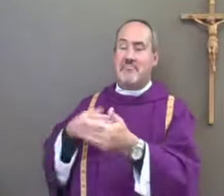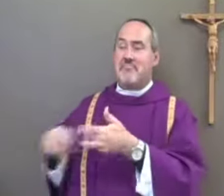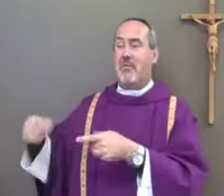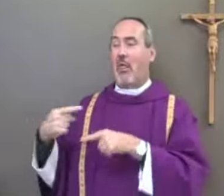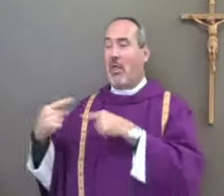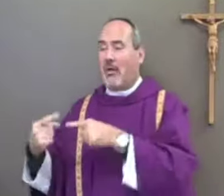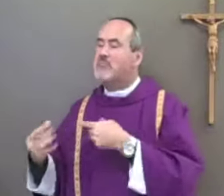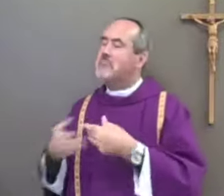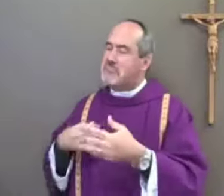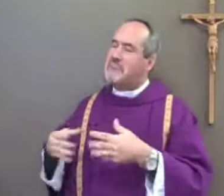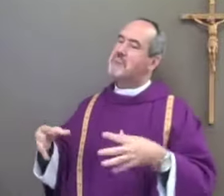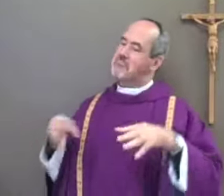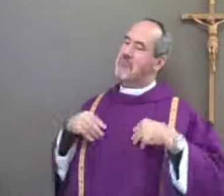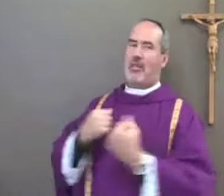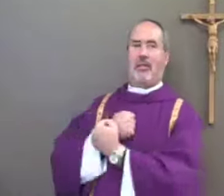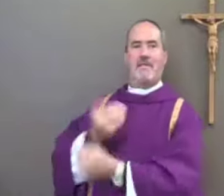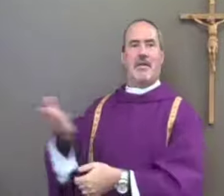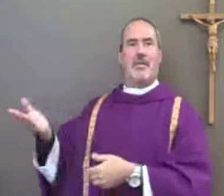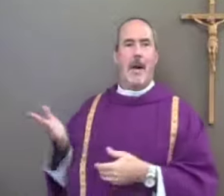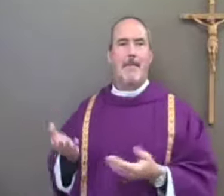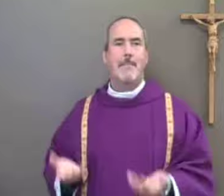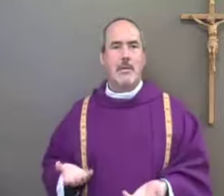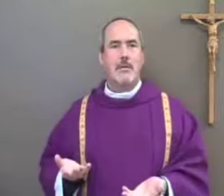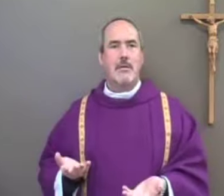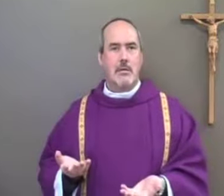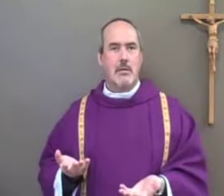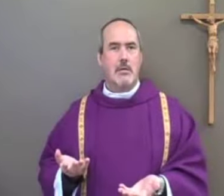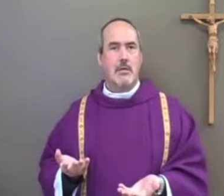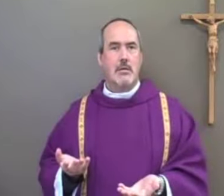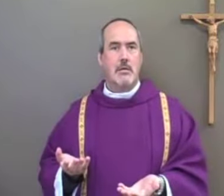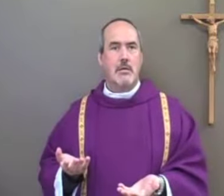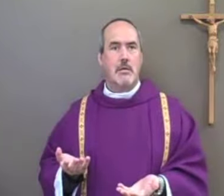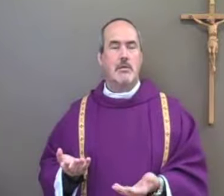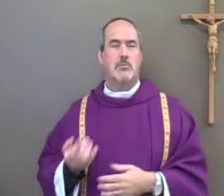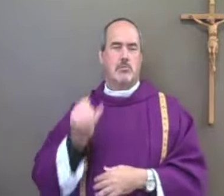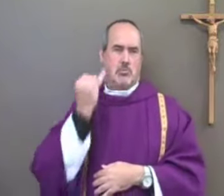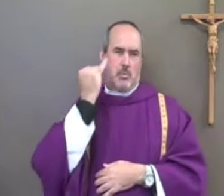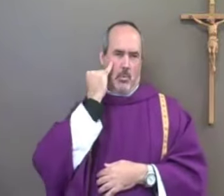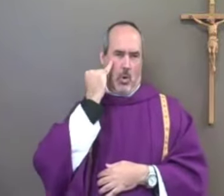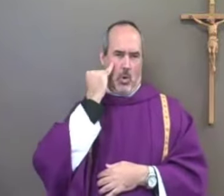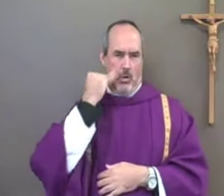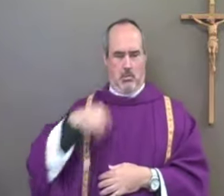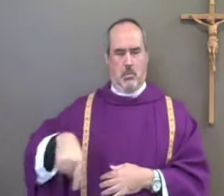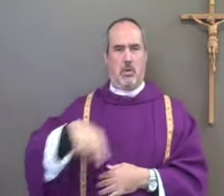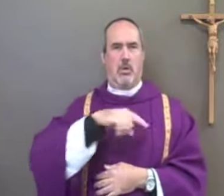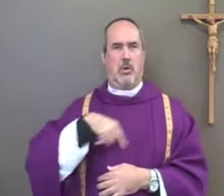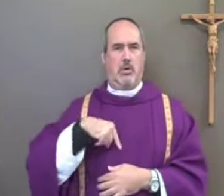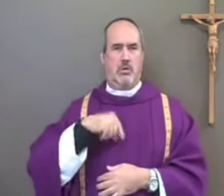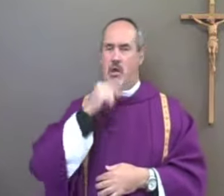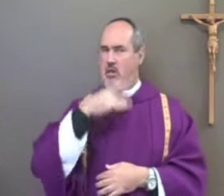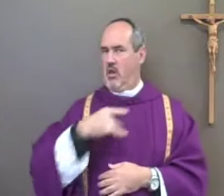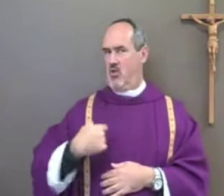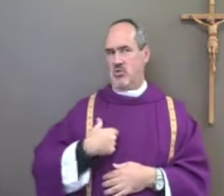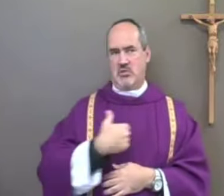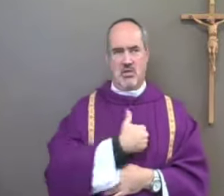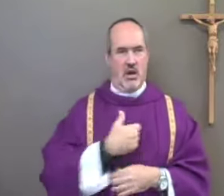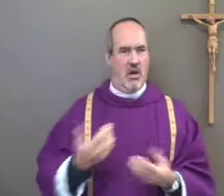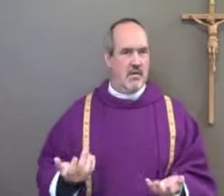to be able to love other people in spite of their troubles and struggles and faults.